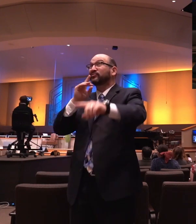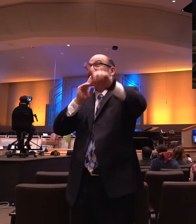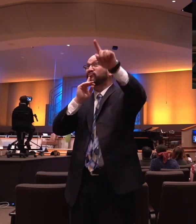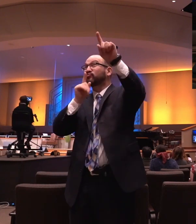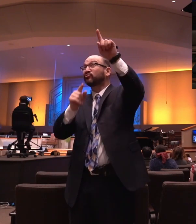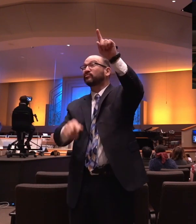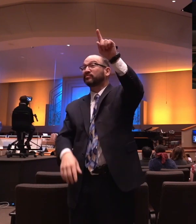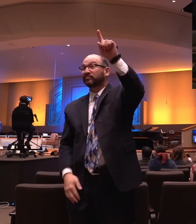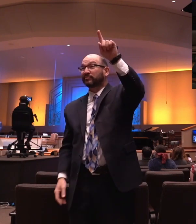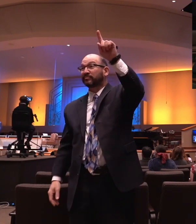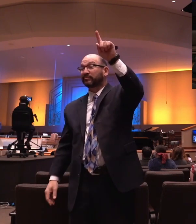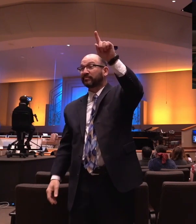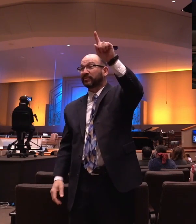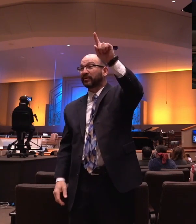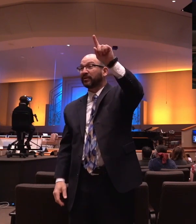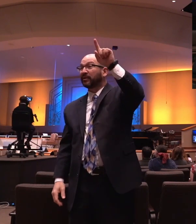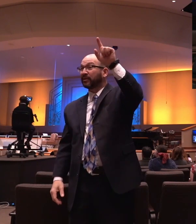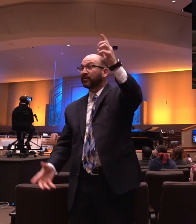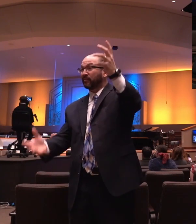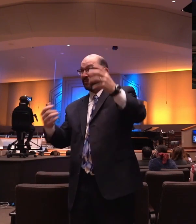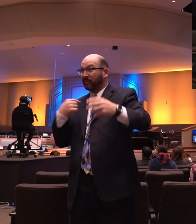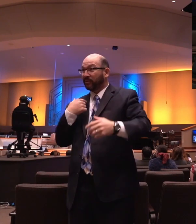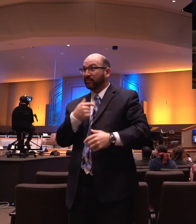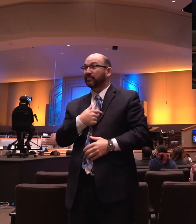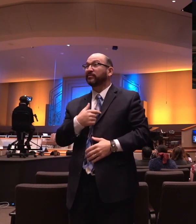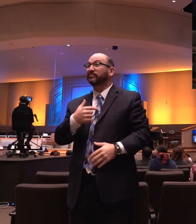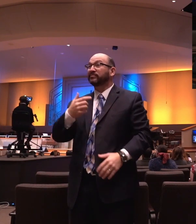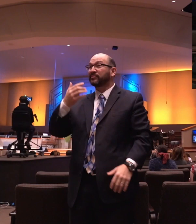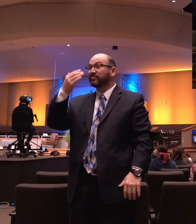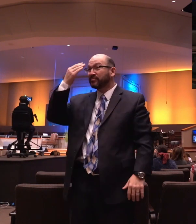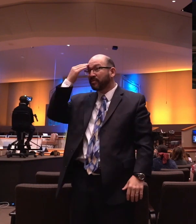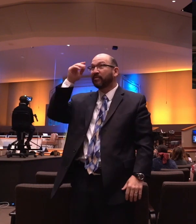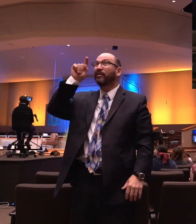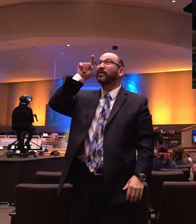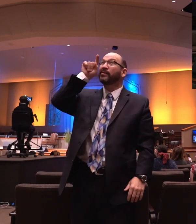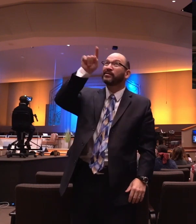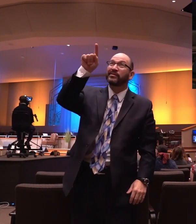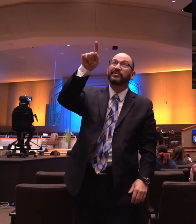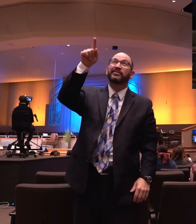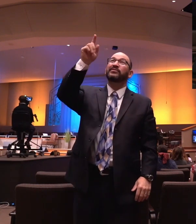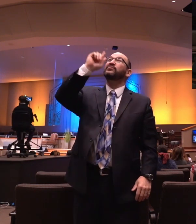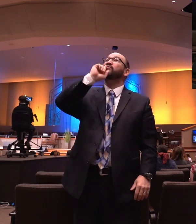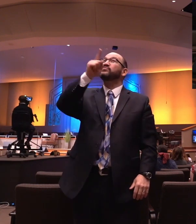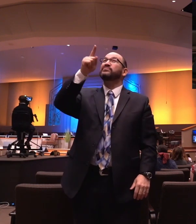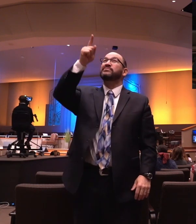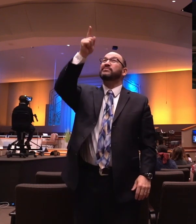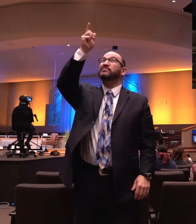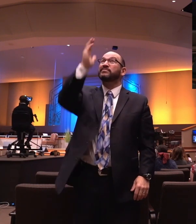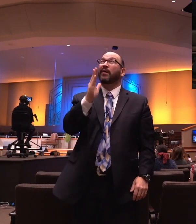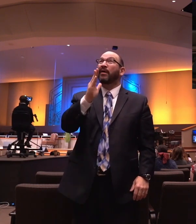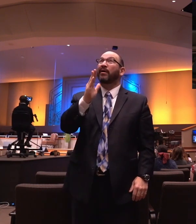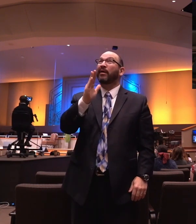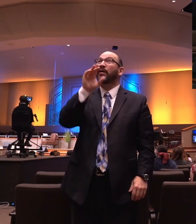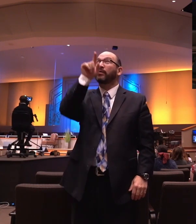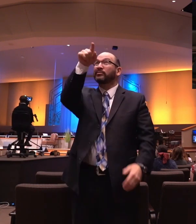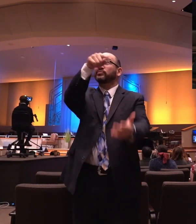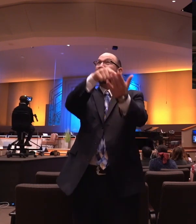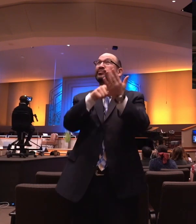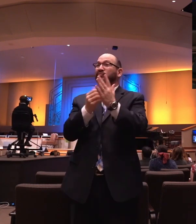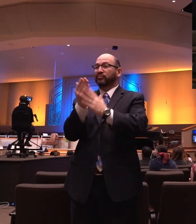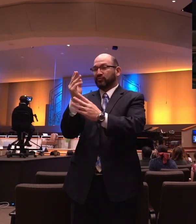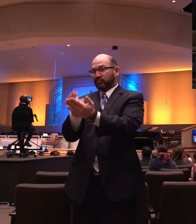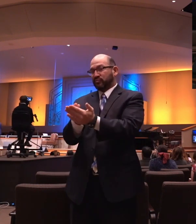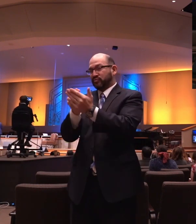God. Listen, God wants everyone to know that He's God. And He used Noah to show that world that He